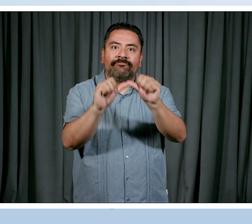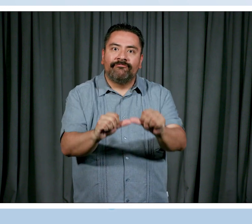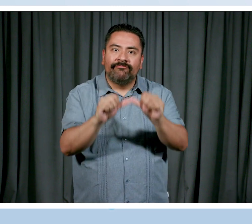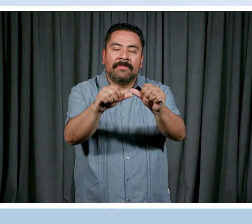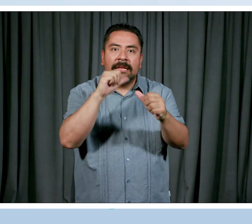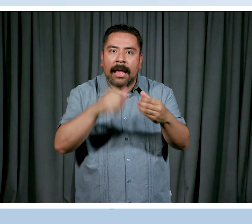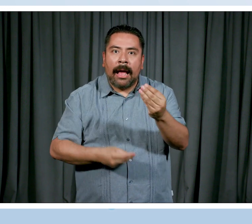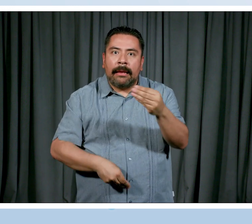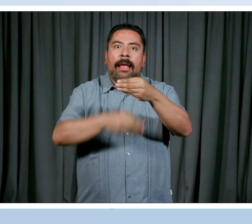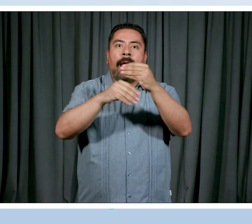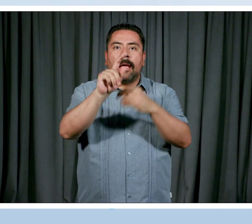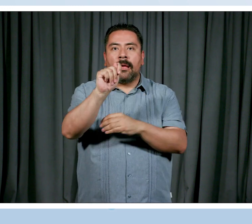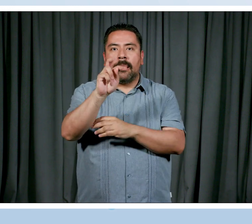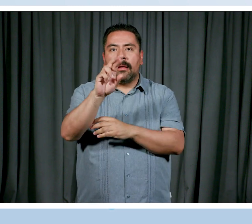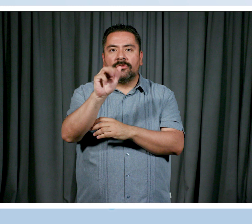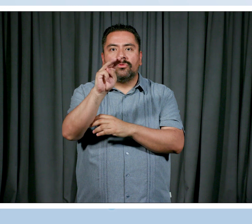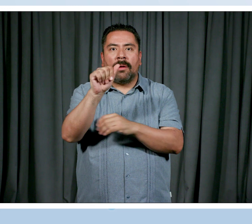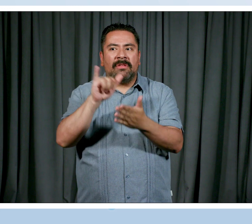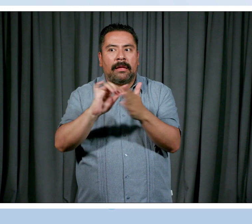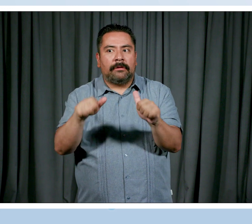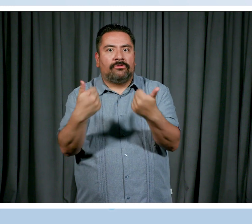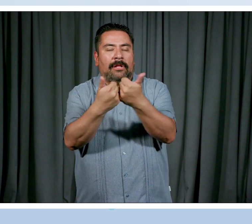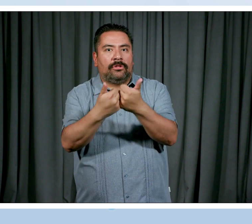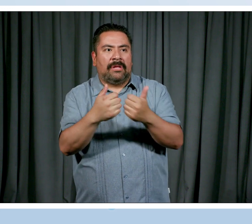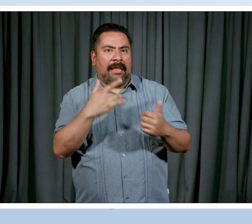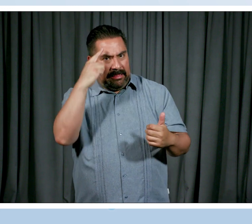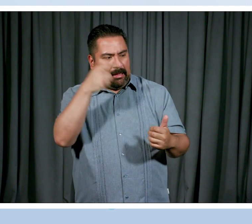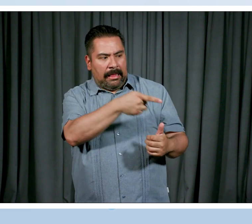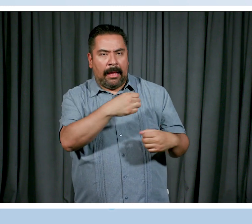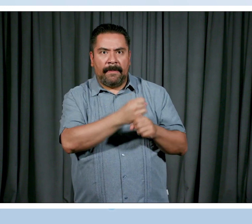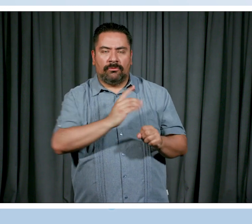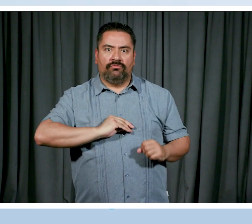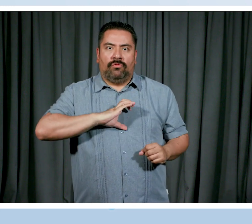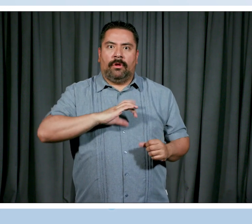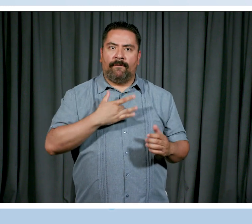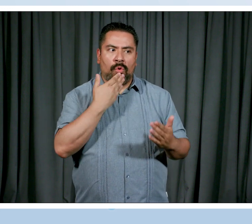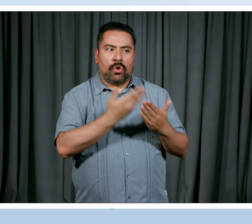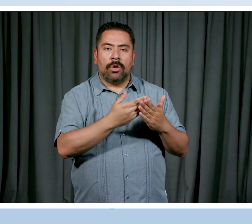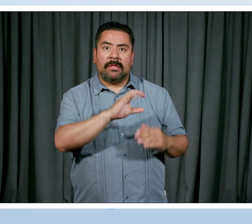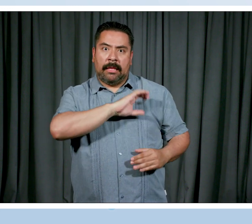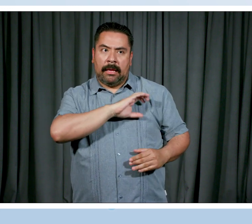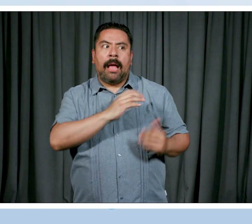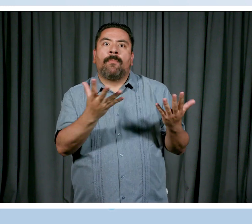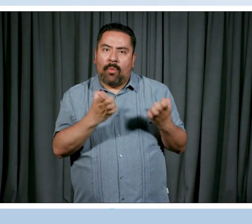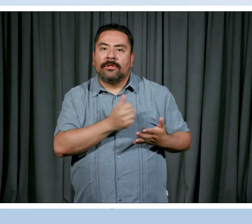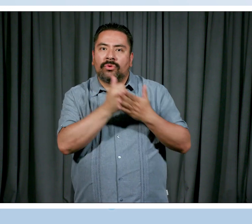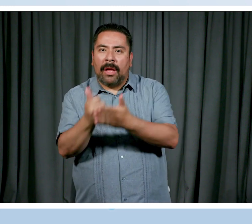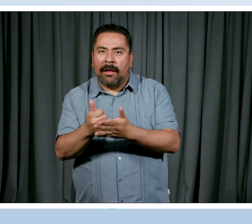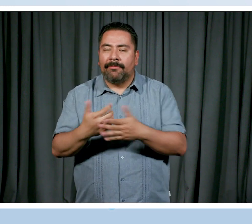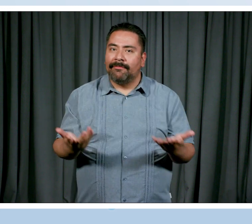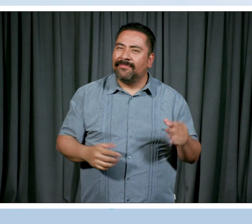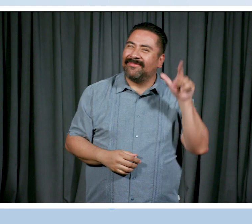an already really challenging situation. And I think that feels good for them. I think that no matter what, they want to be that helper. You